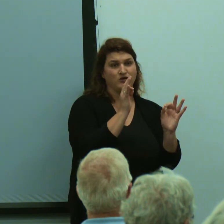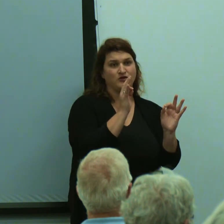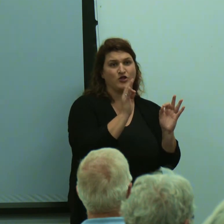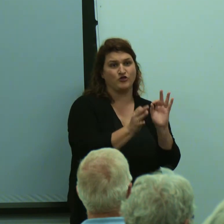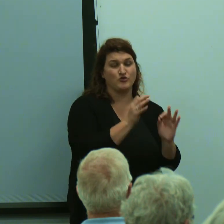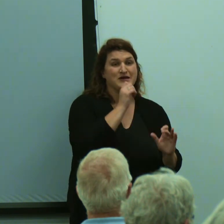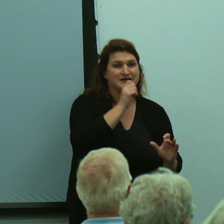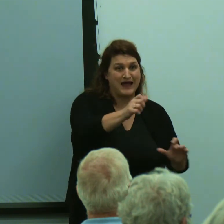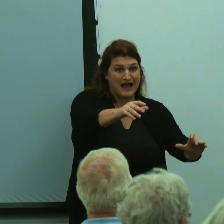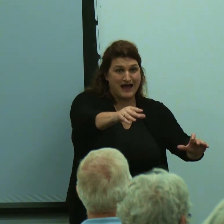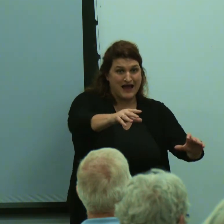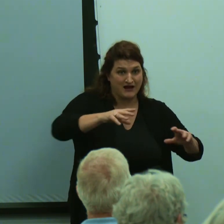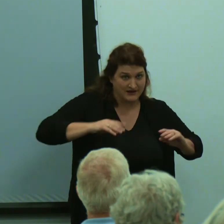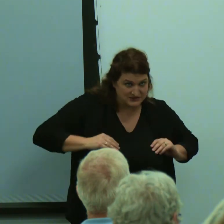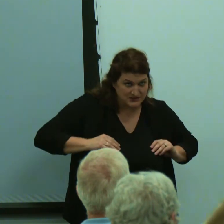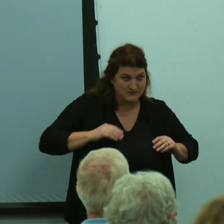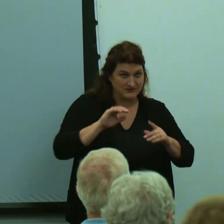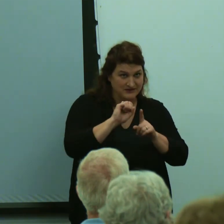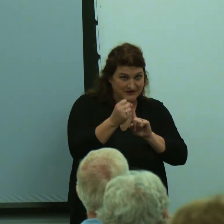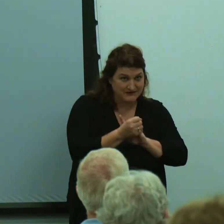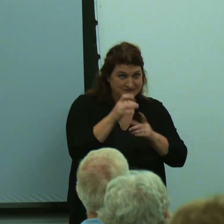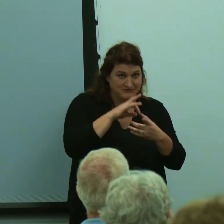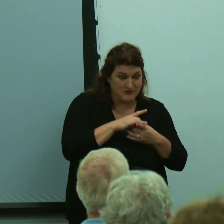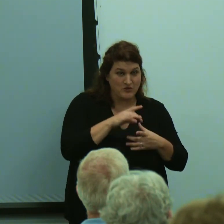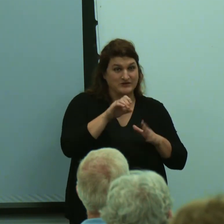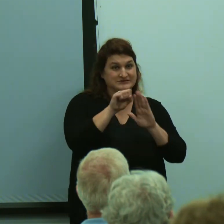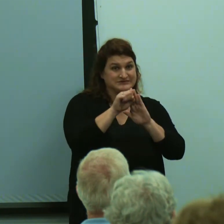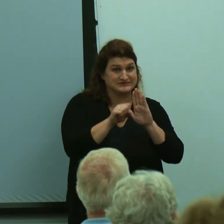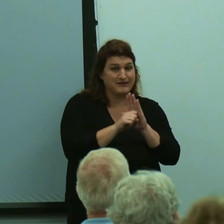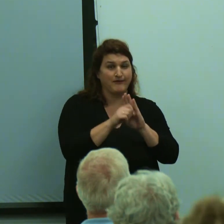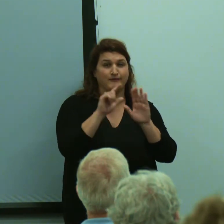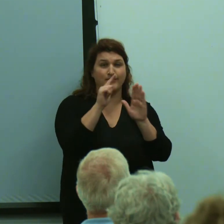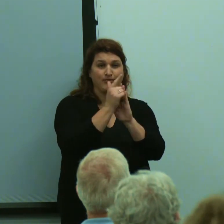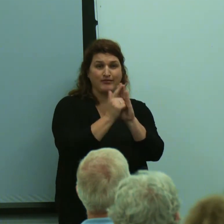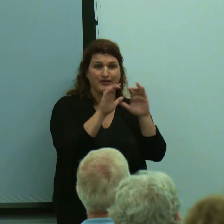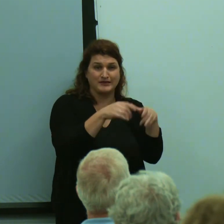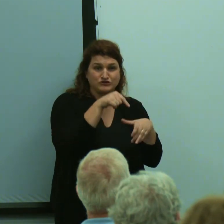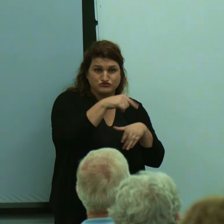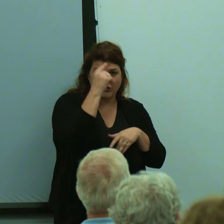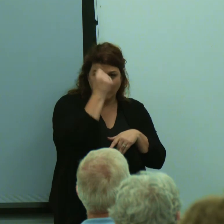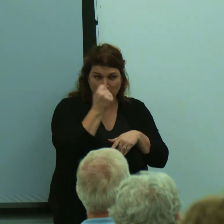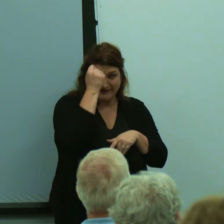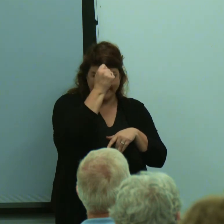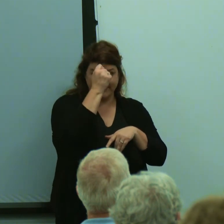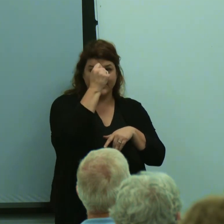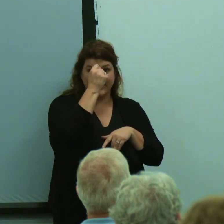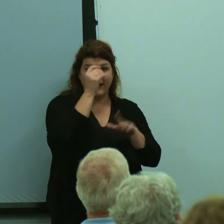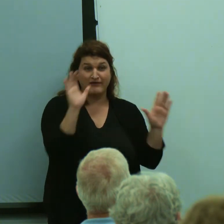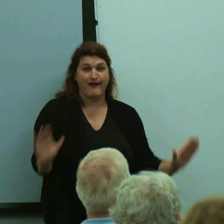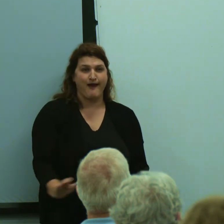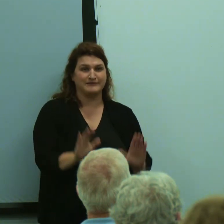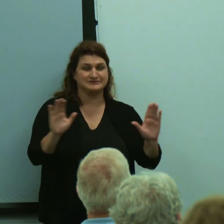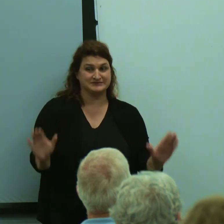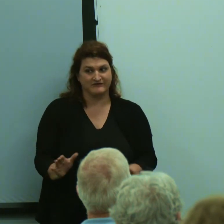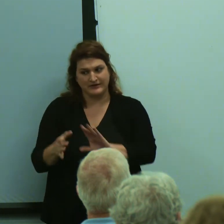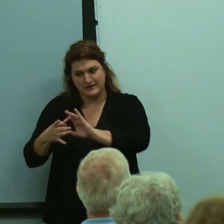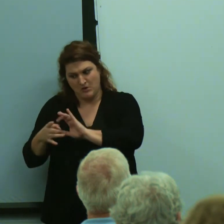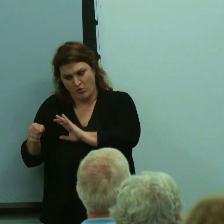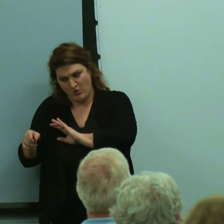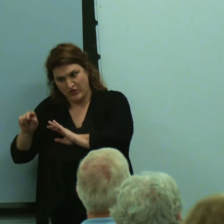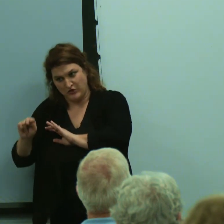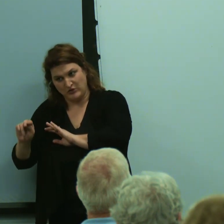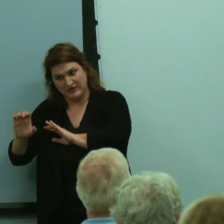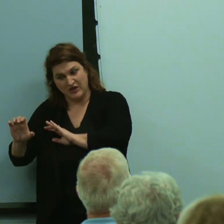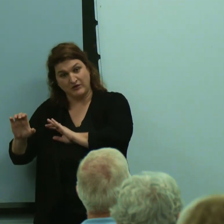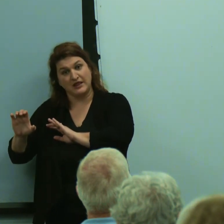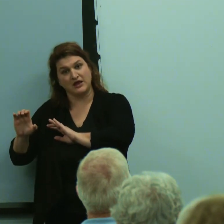about state legislature theory, and that the activity of the North Carolina Supreme